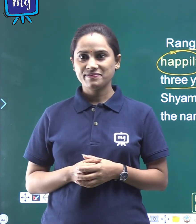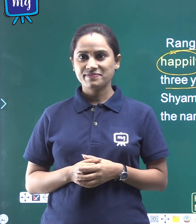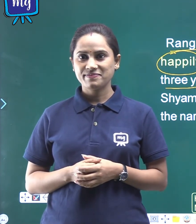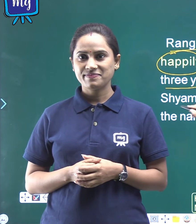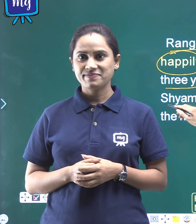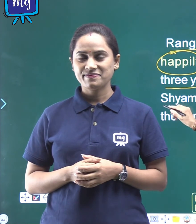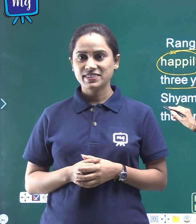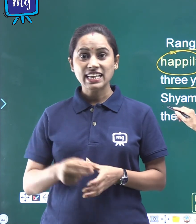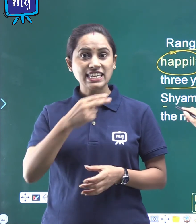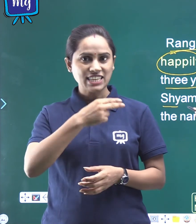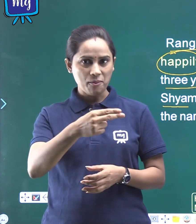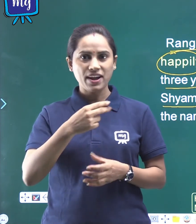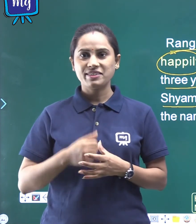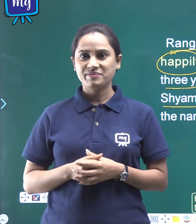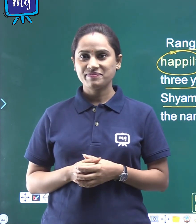Shyama,